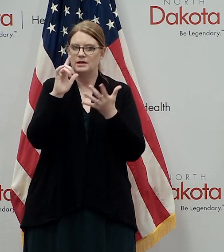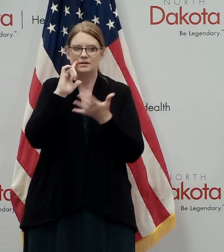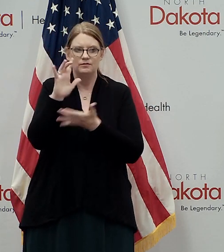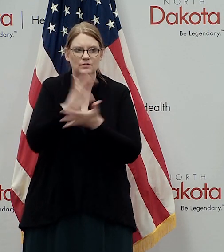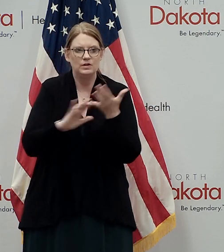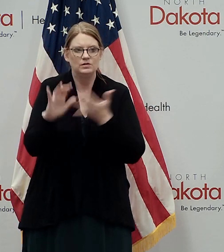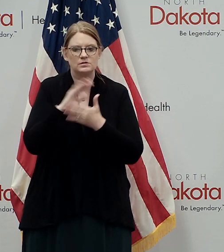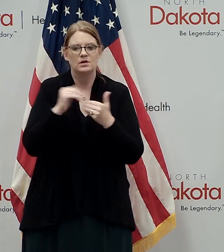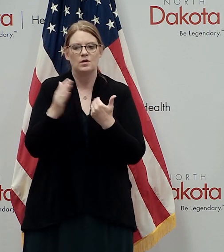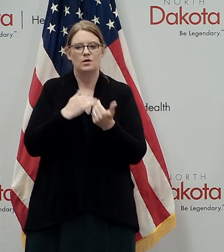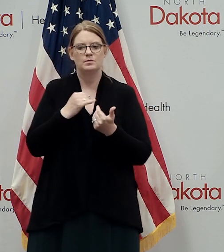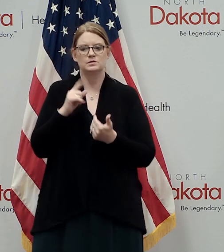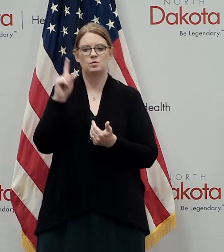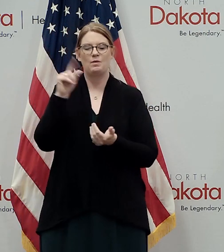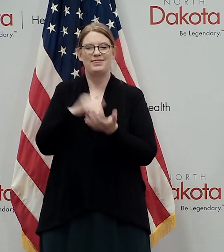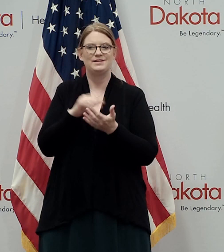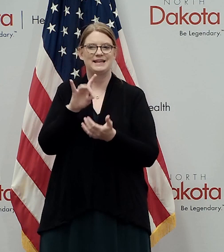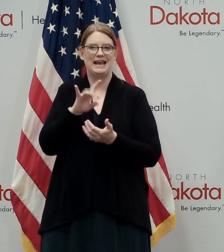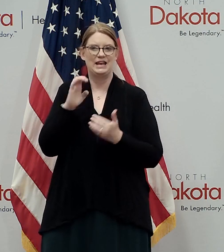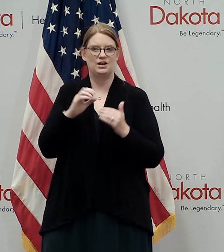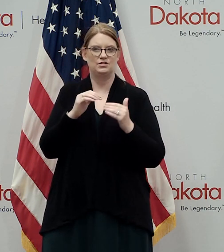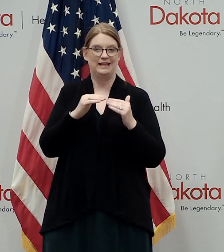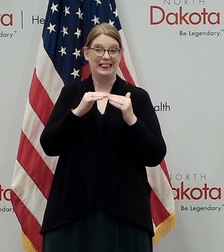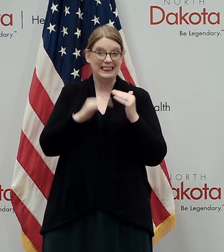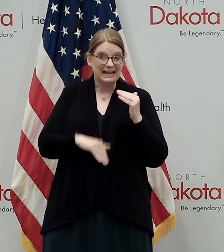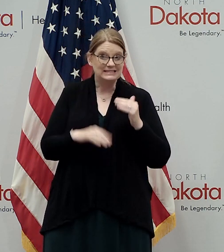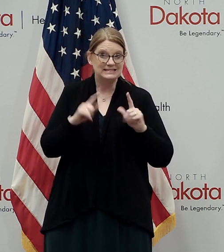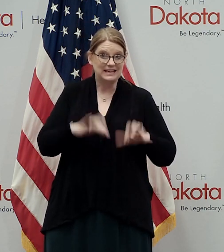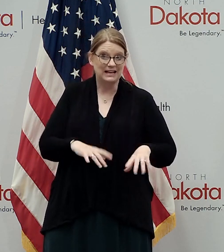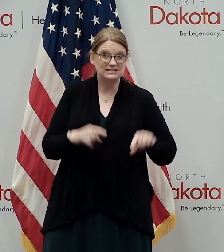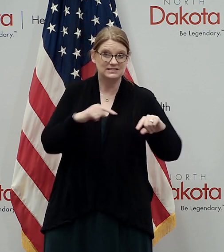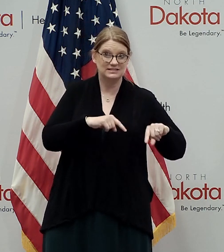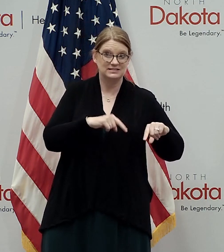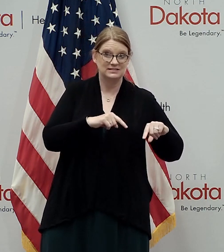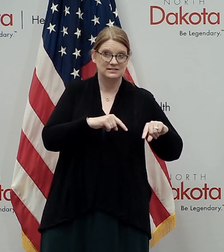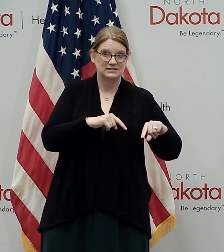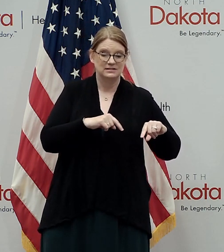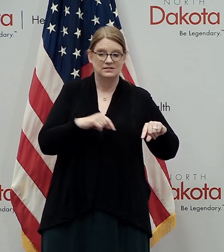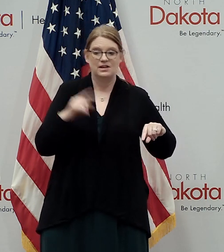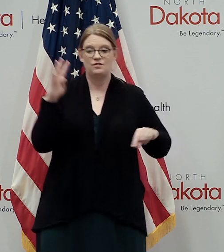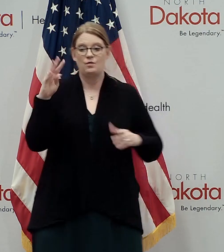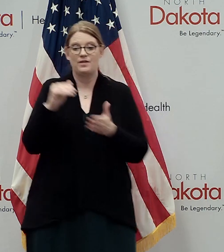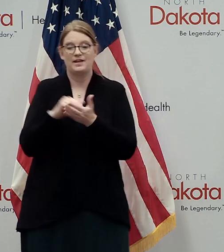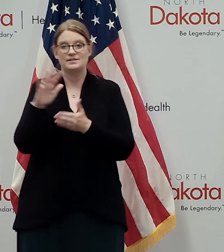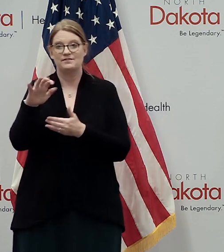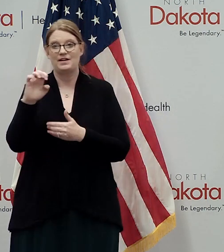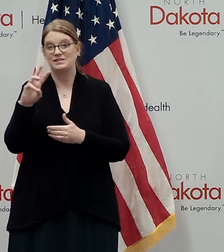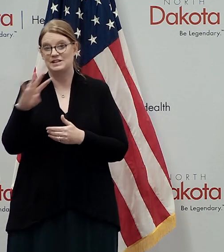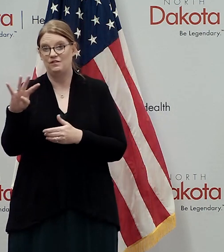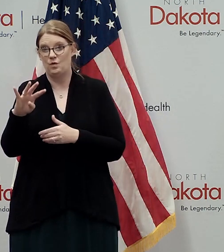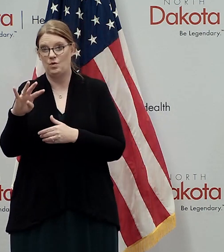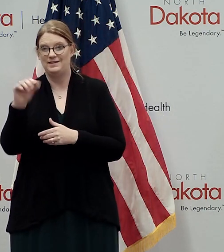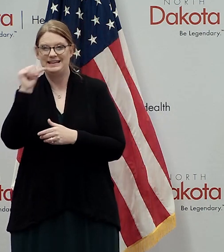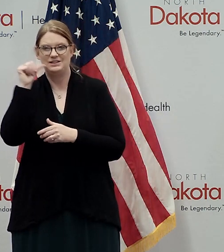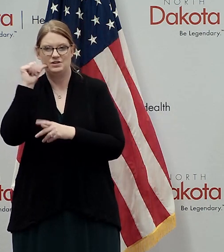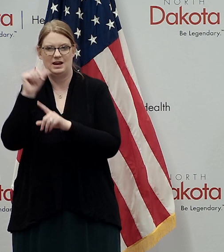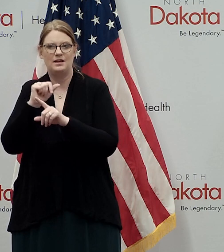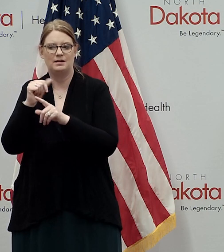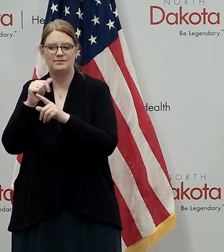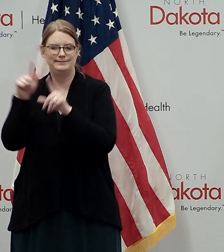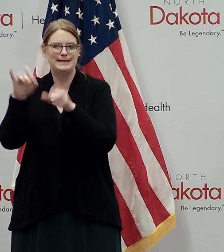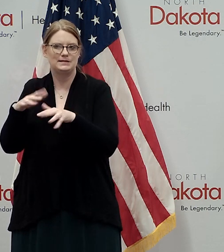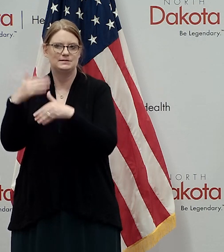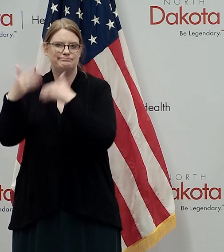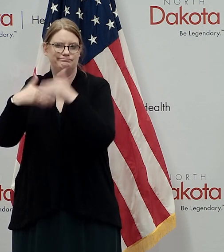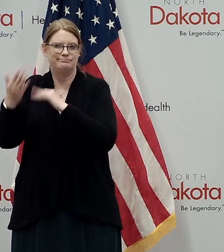almost 1,800 fewer tests back on that day in May than the 4,564 we reported yesterday. So